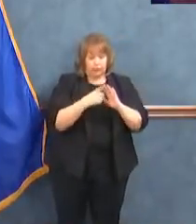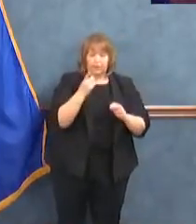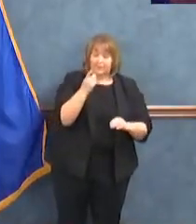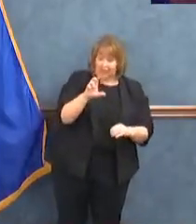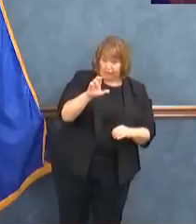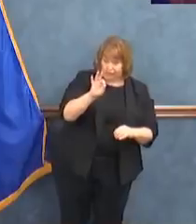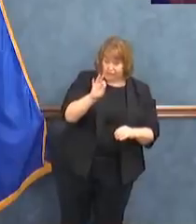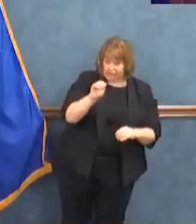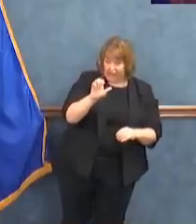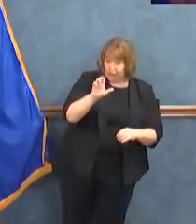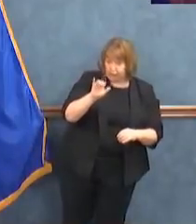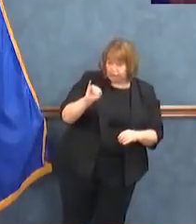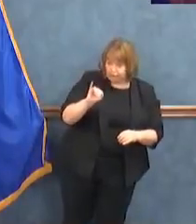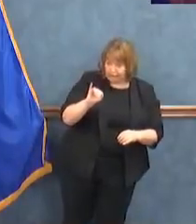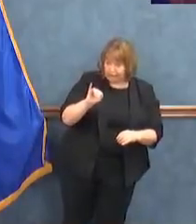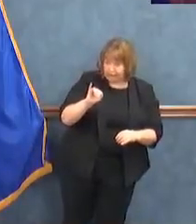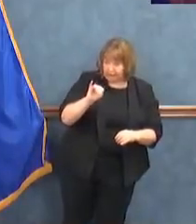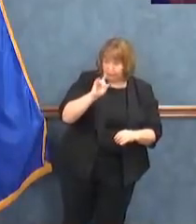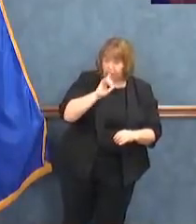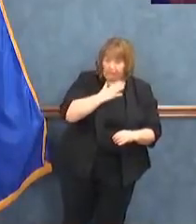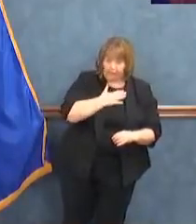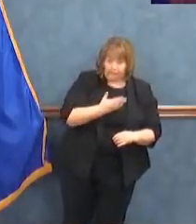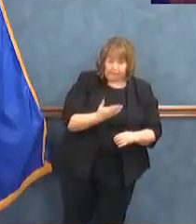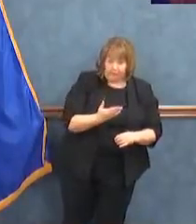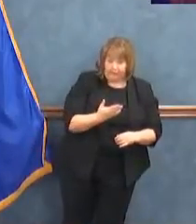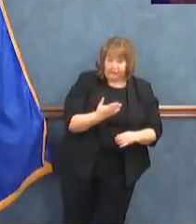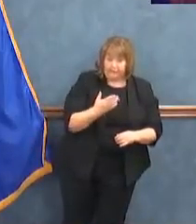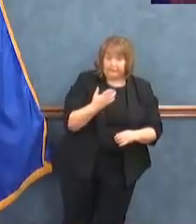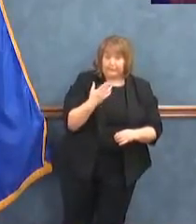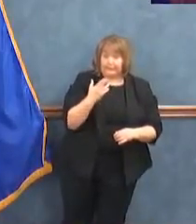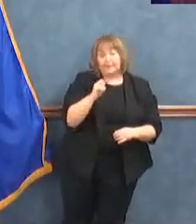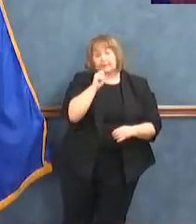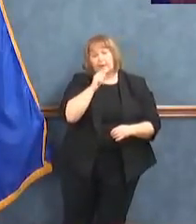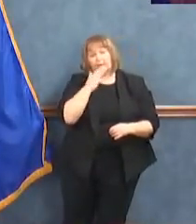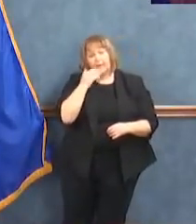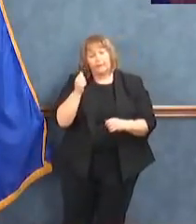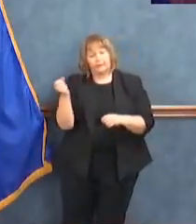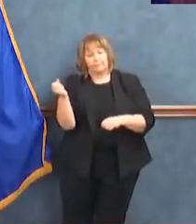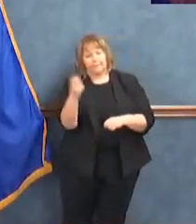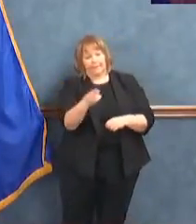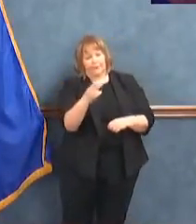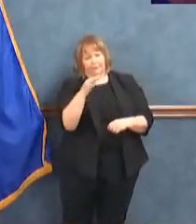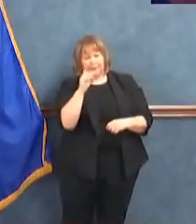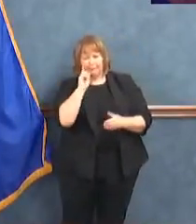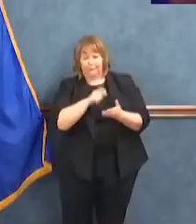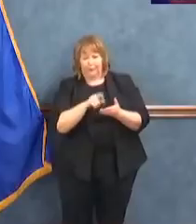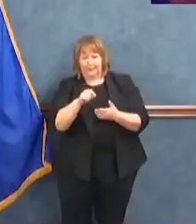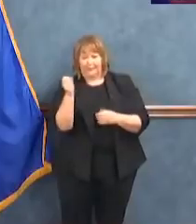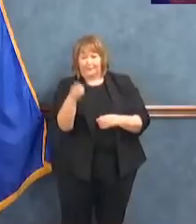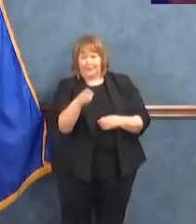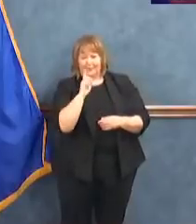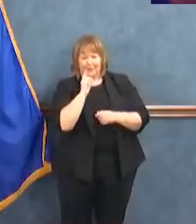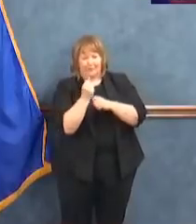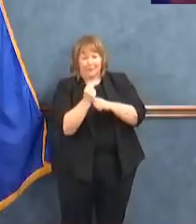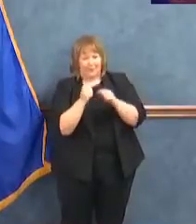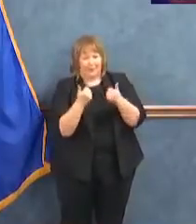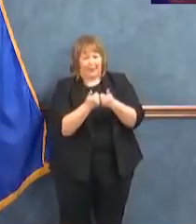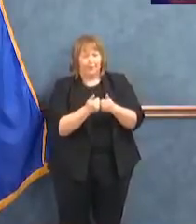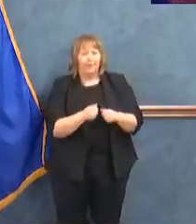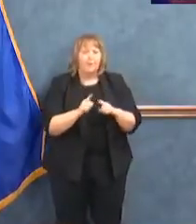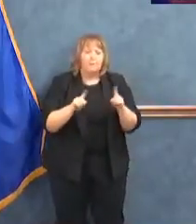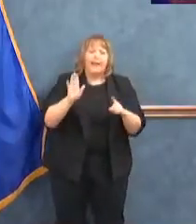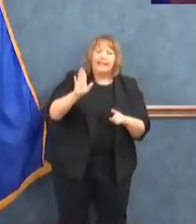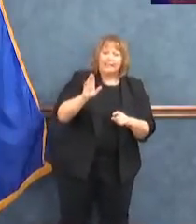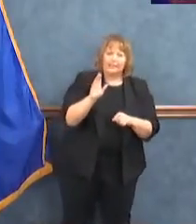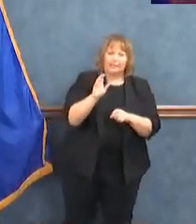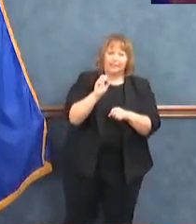admit to it. He's not the greatest. He's a phenomenal doctor, not the best pitcher in the world, if you saw his pitch. But his job is to make sure you don't catch anything. So